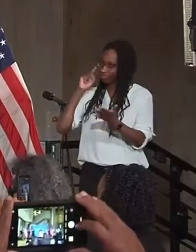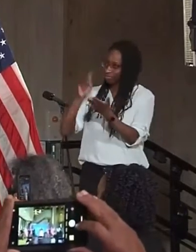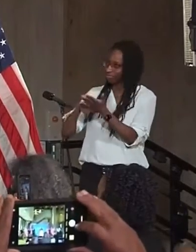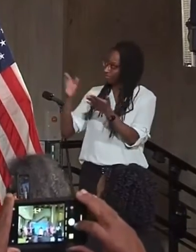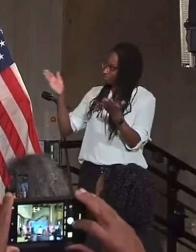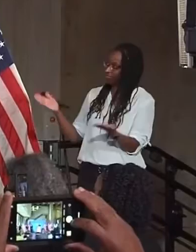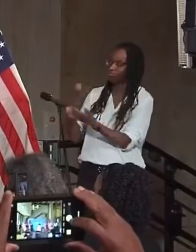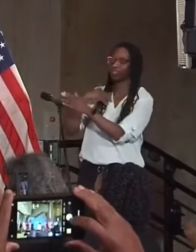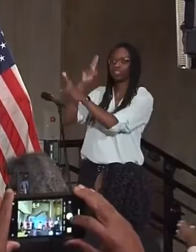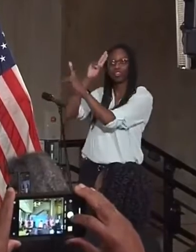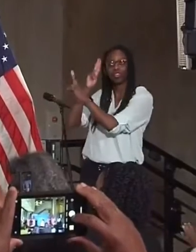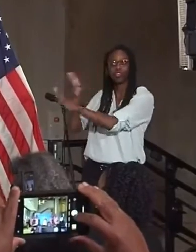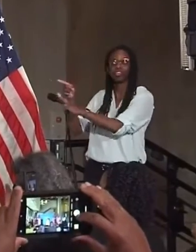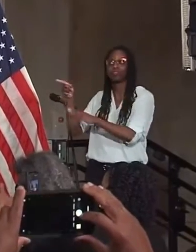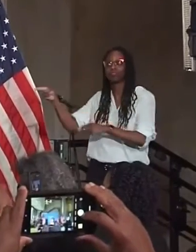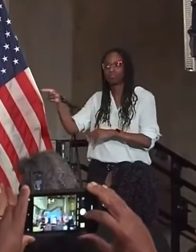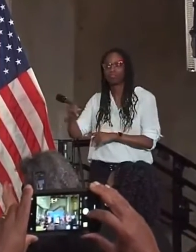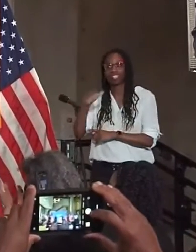Pressley.